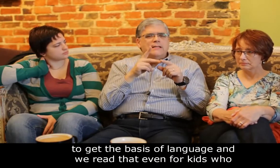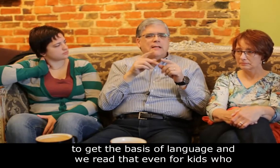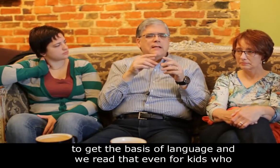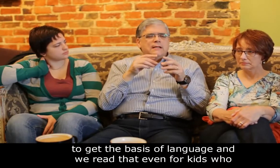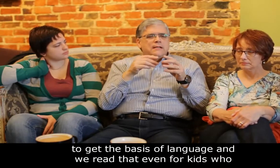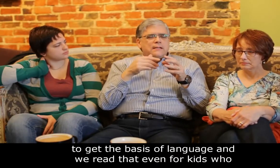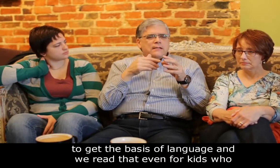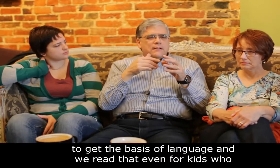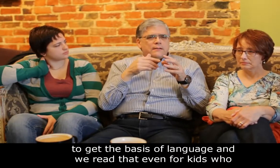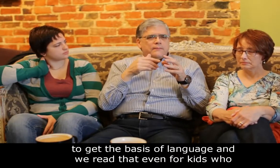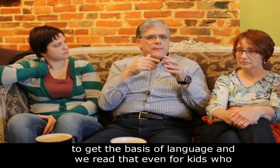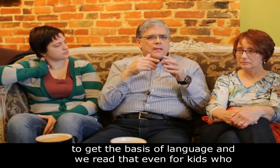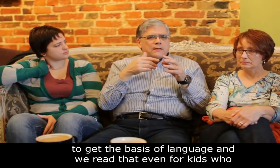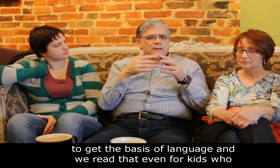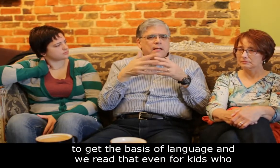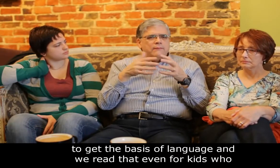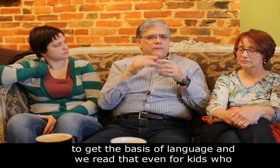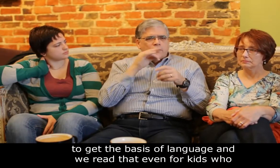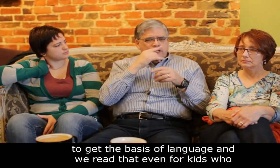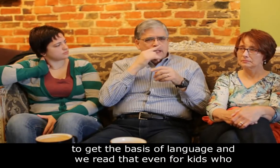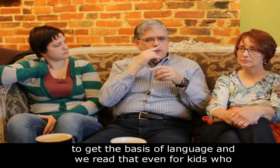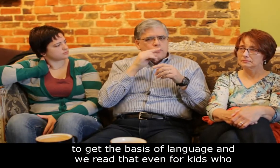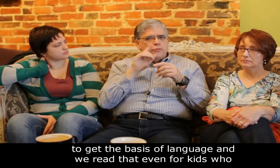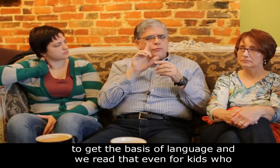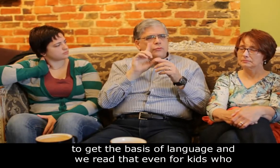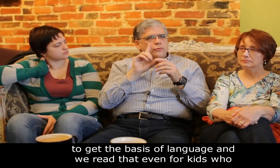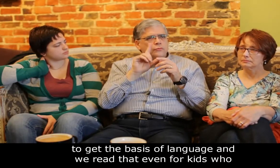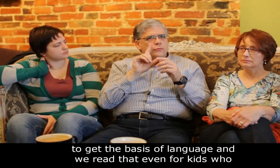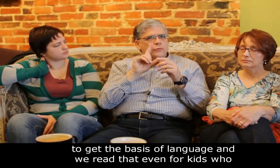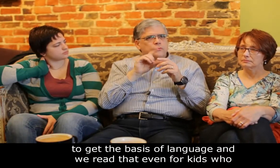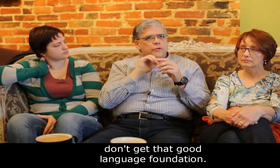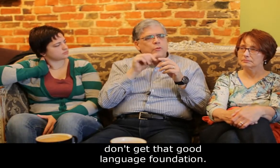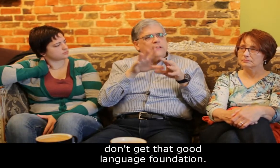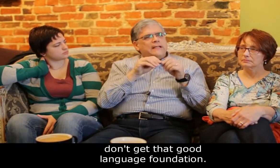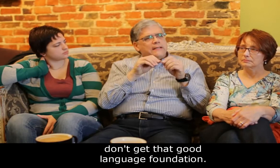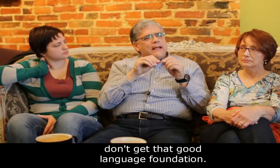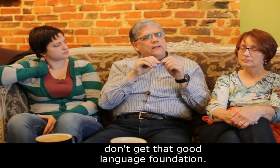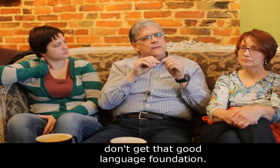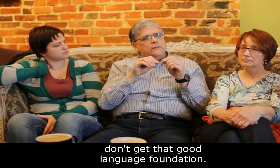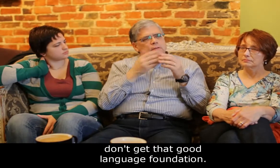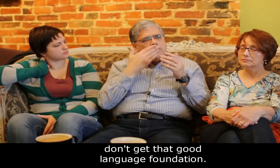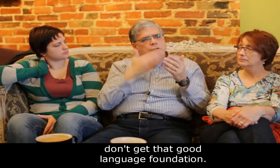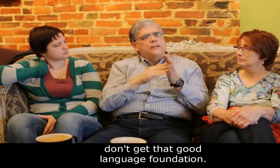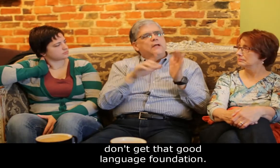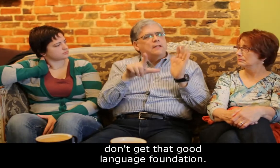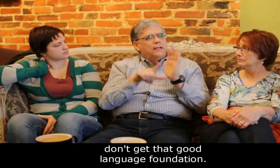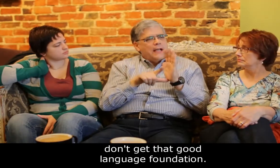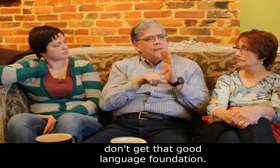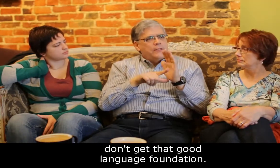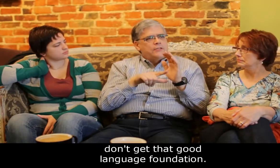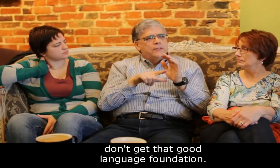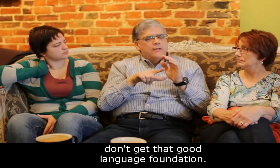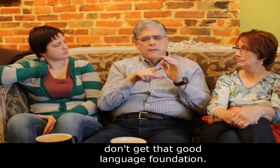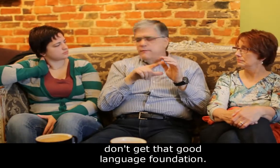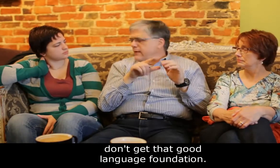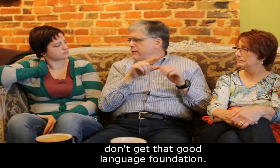that even for kids who don't get that good language